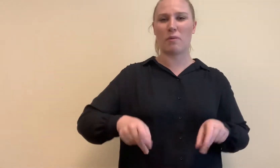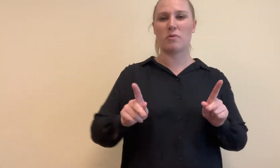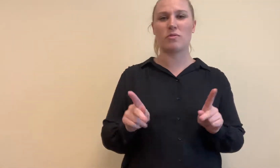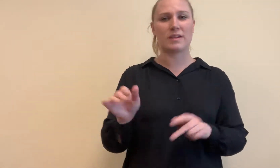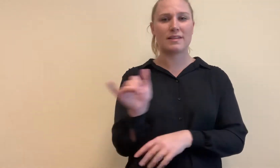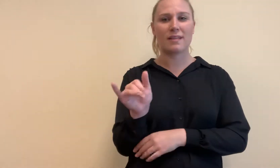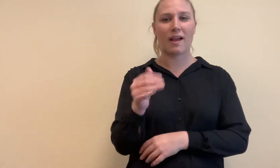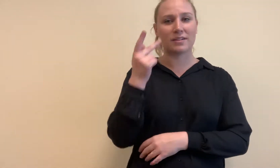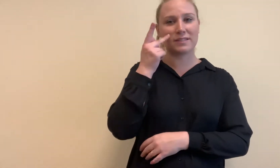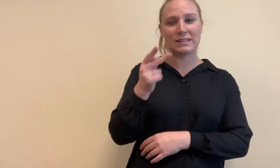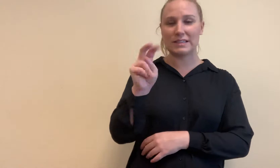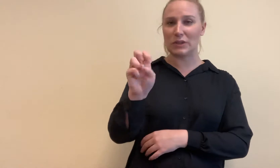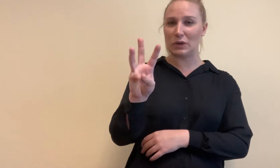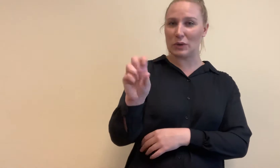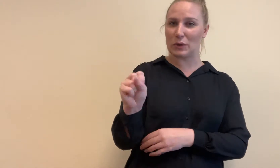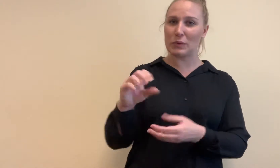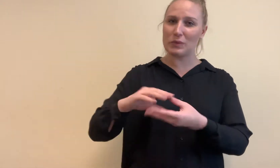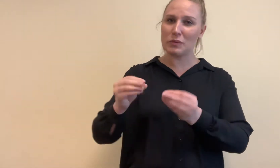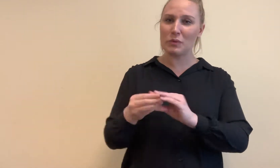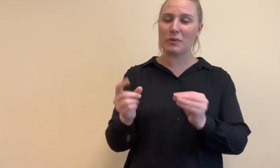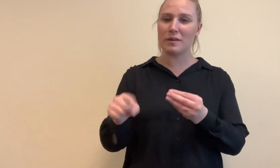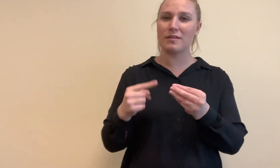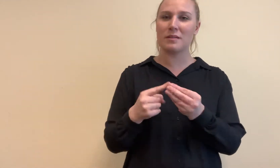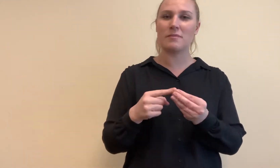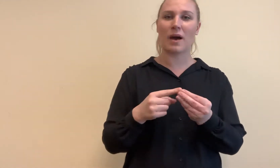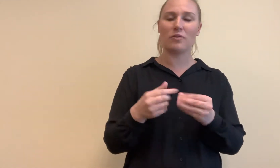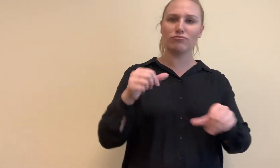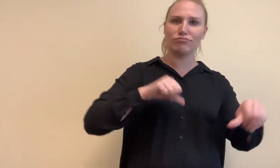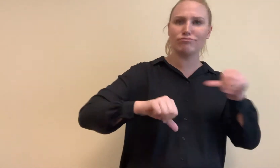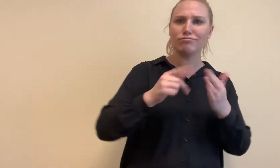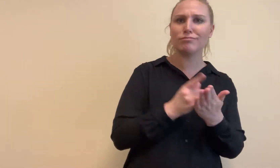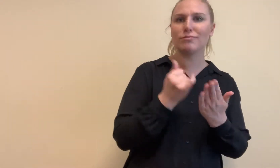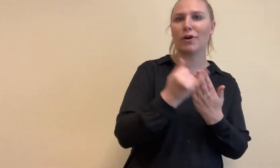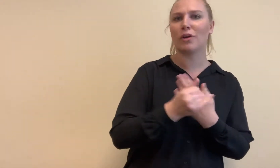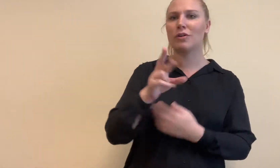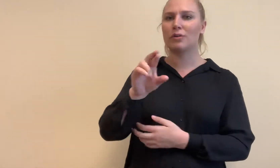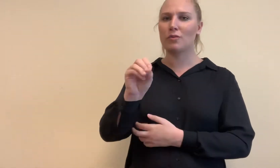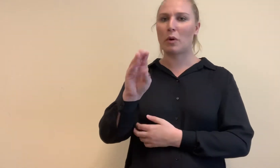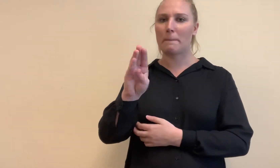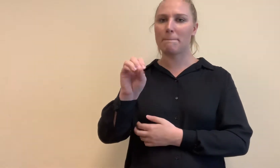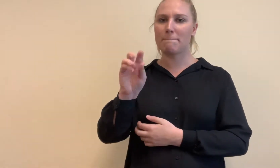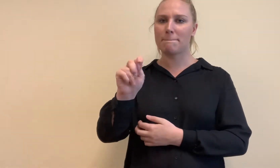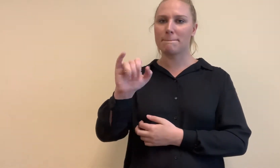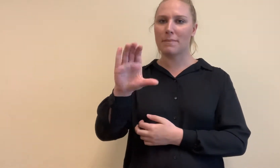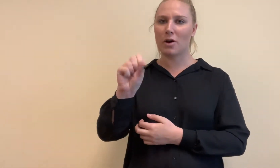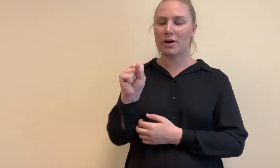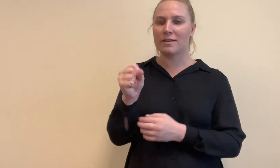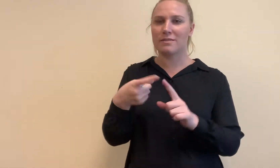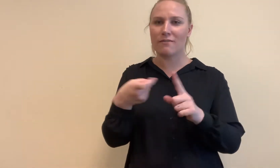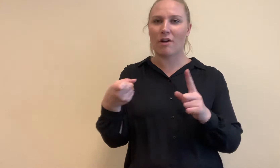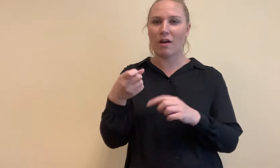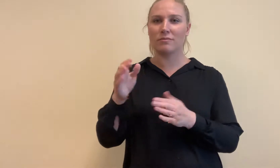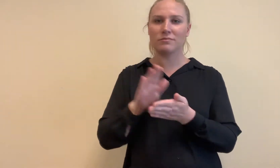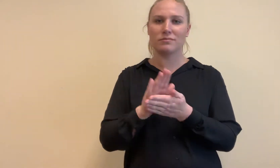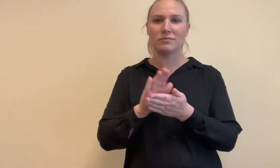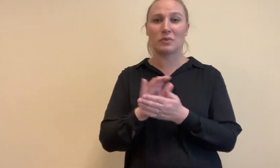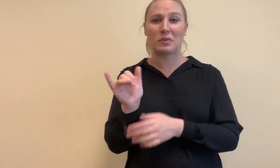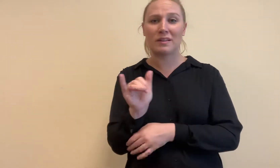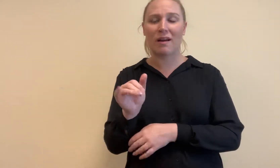news about the science projects and the robotics coming out of schools like McKay High School. And of course, I'm